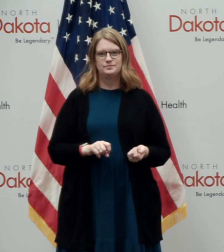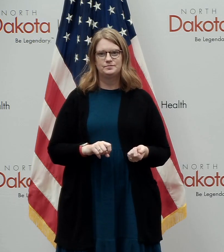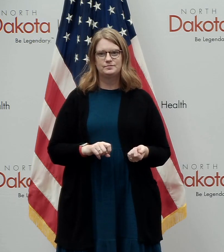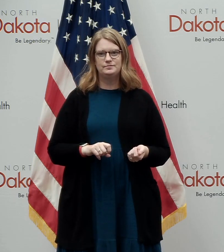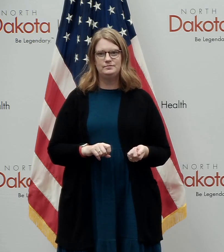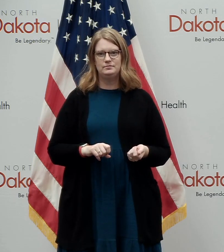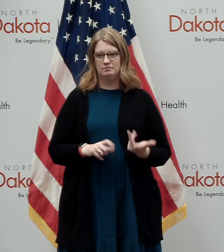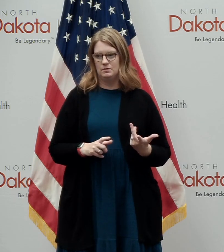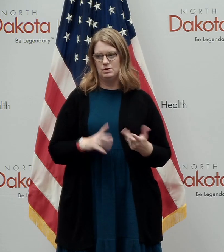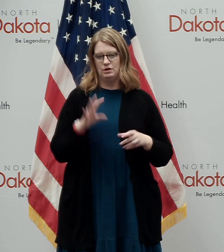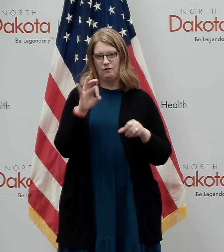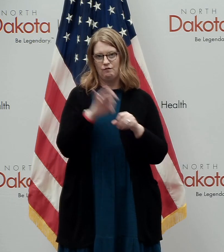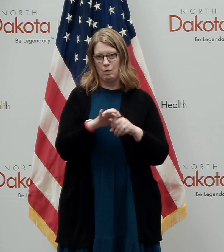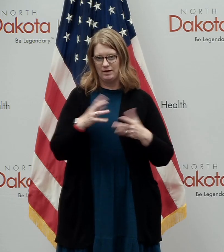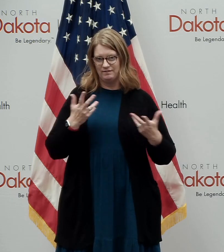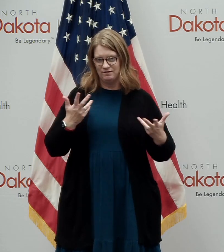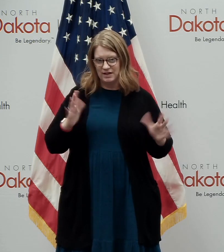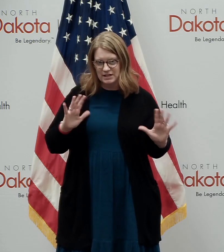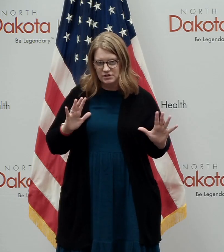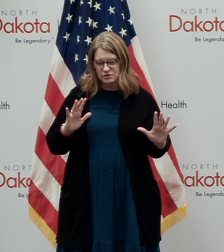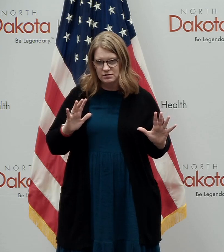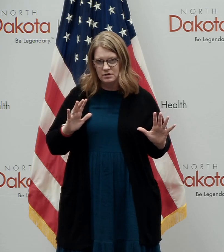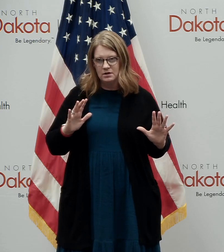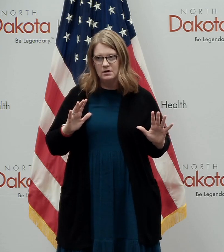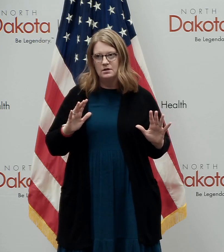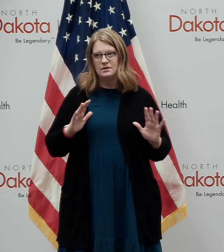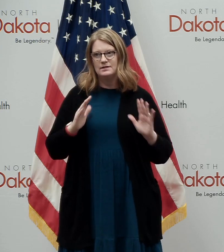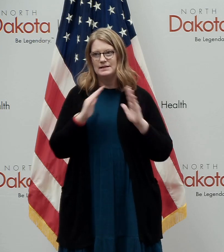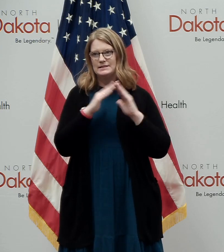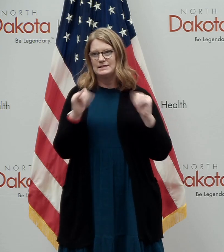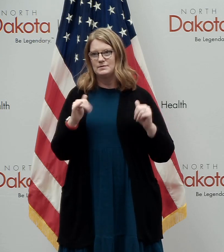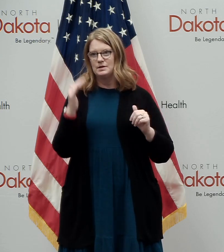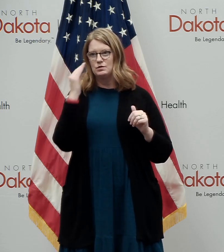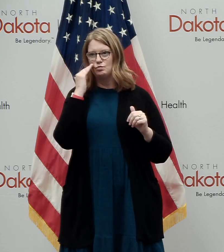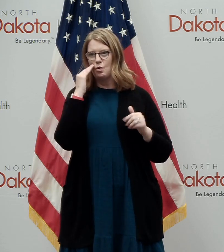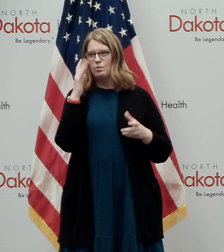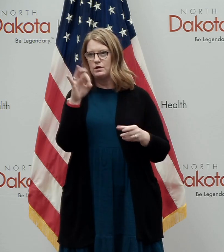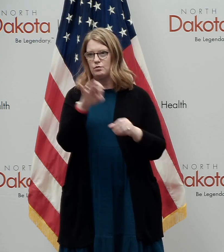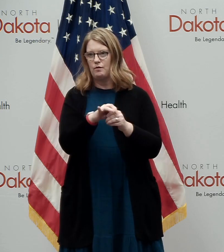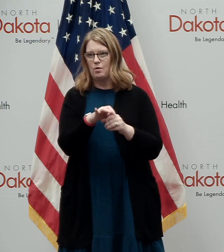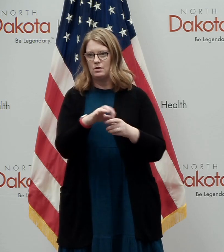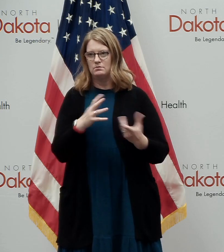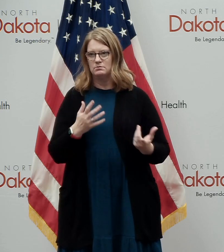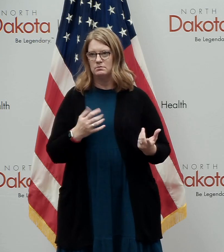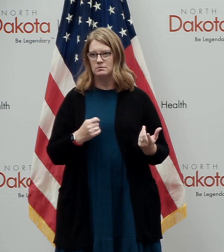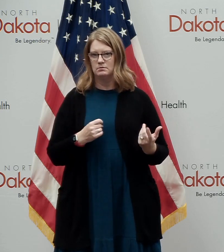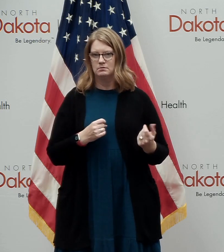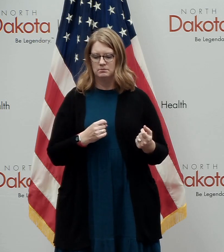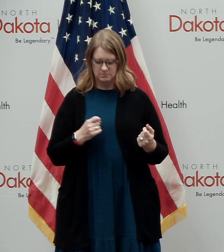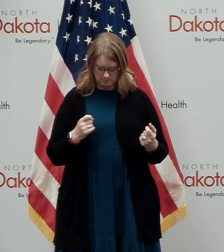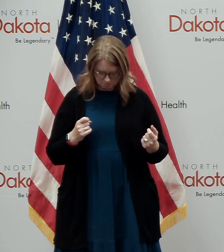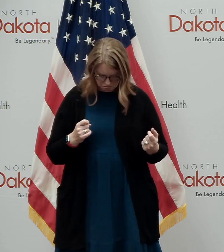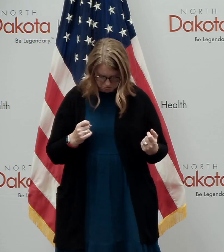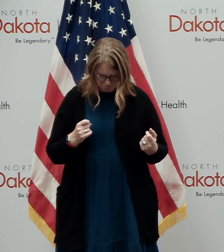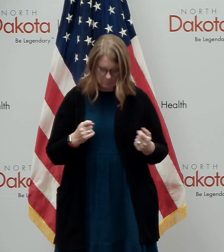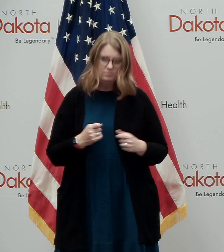once you voted, the system is going to know that you voted. And so,